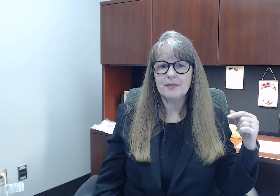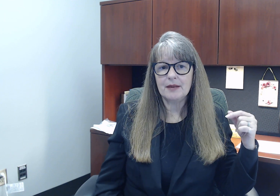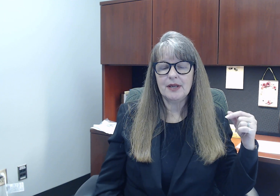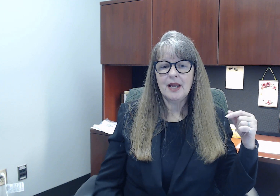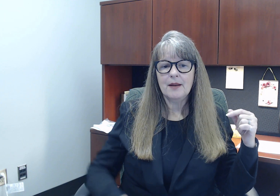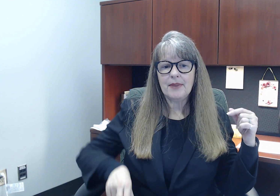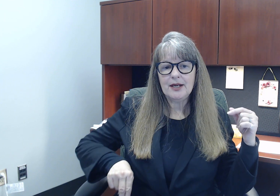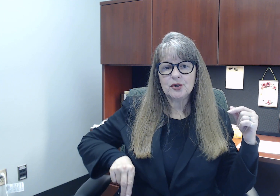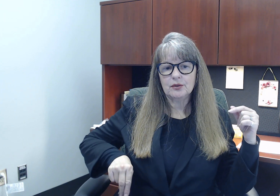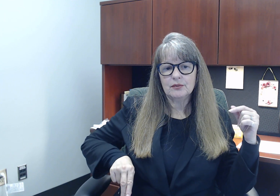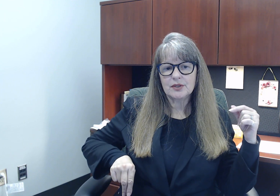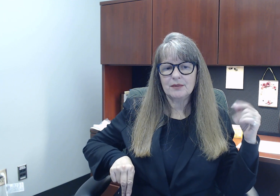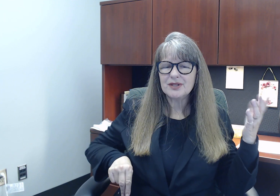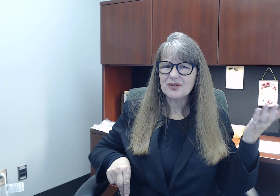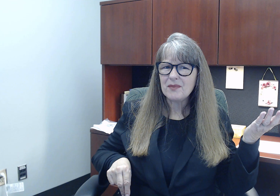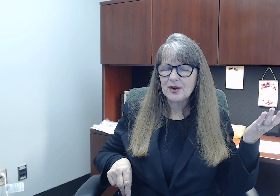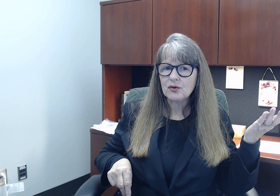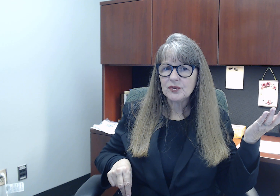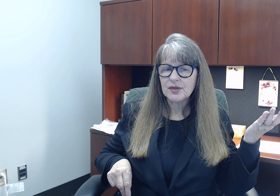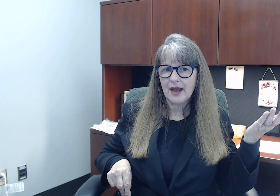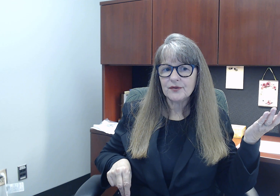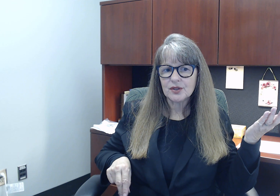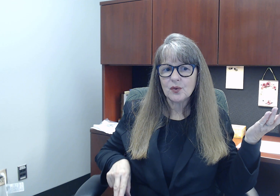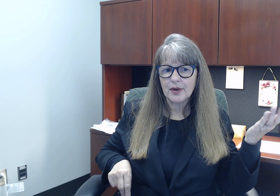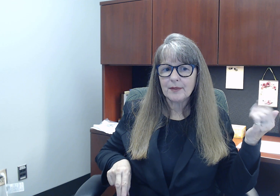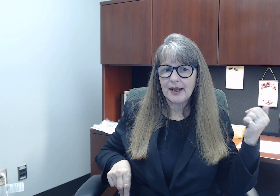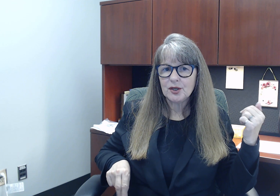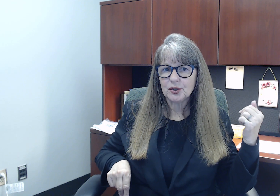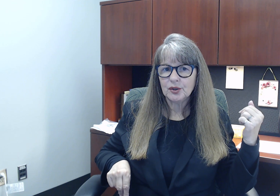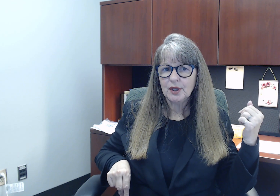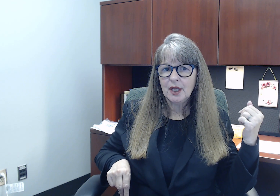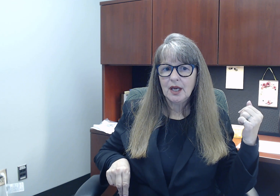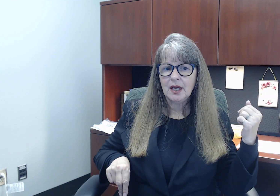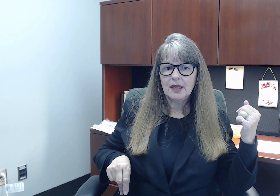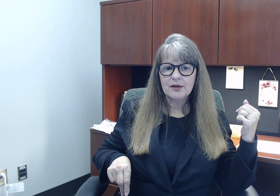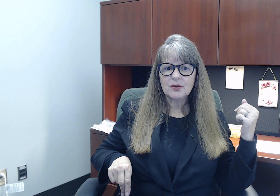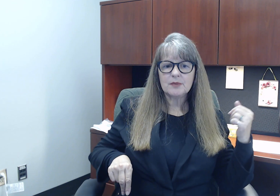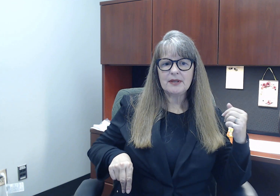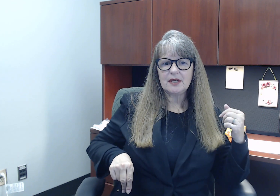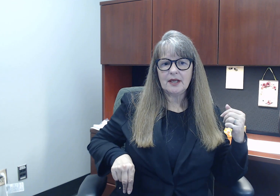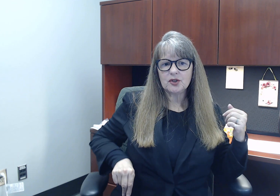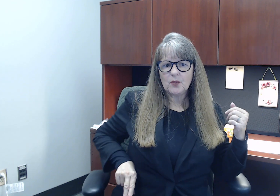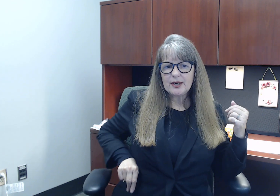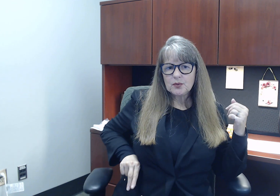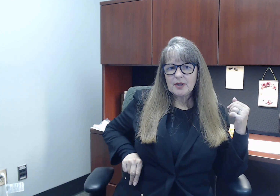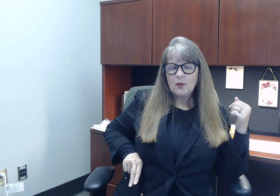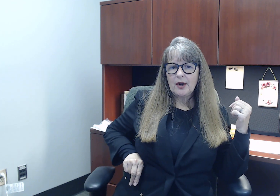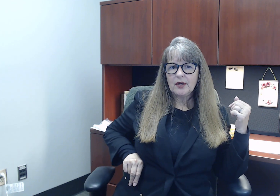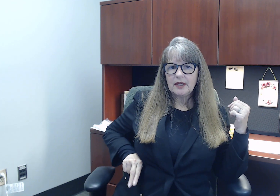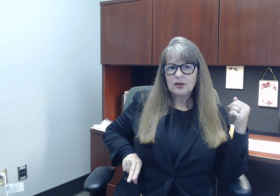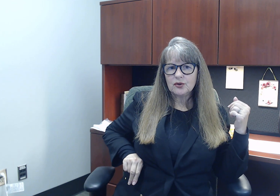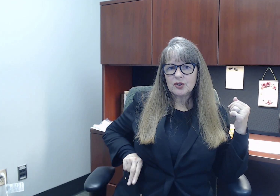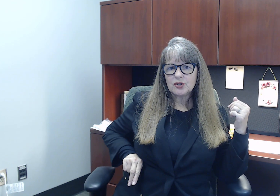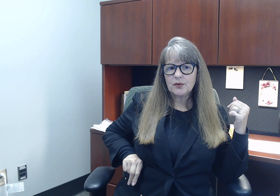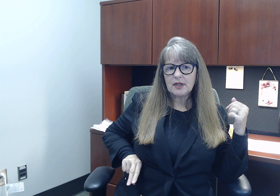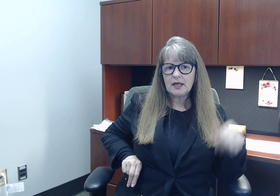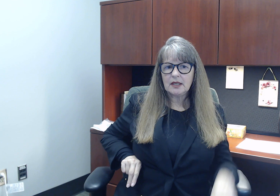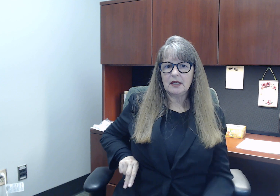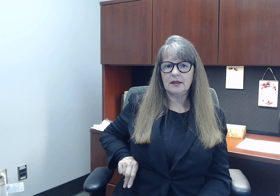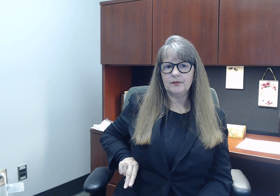maybe, pager. Some medical staff still wear a pager. And so it's basically at your waist where they wear it, and you're just doing that like